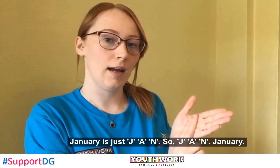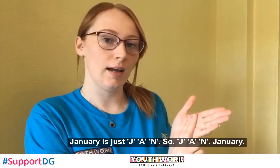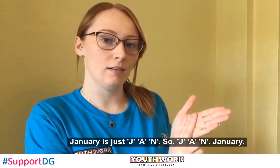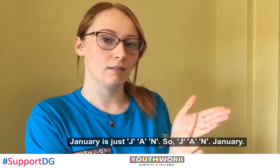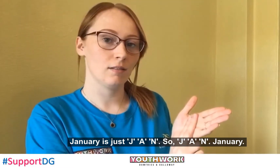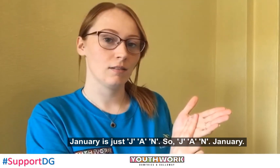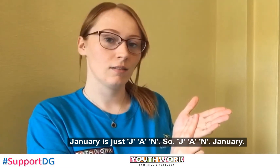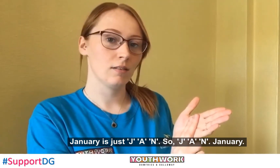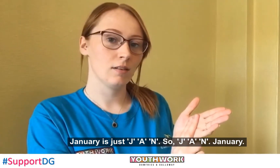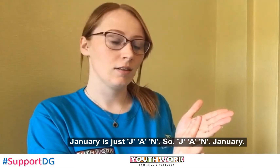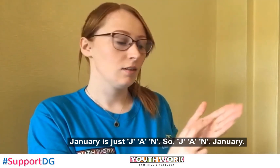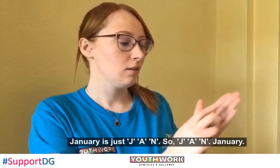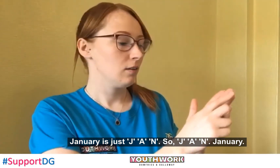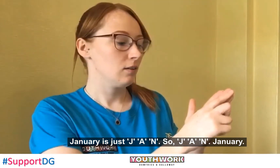J-A-N. So